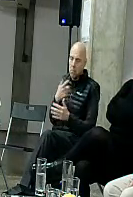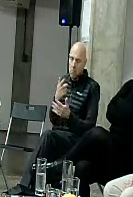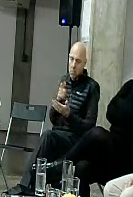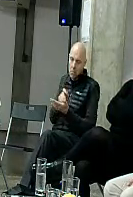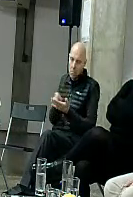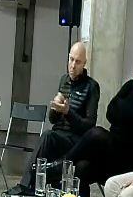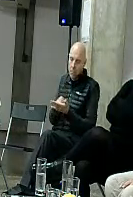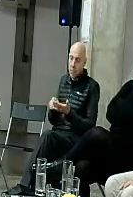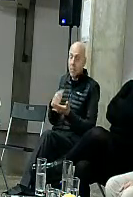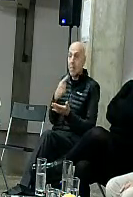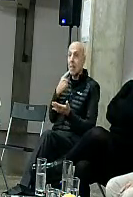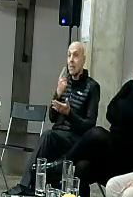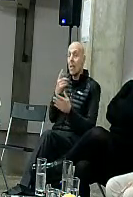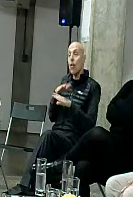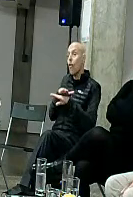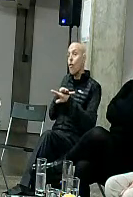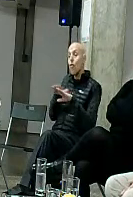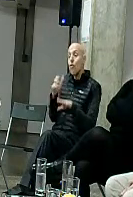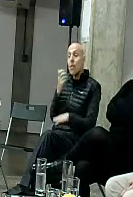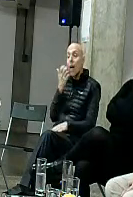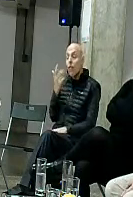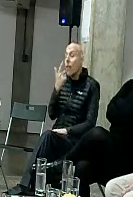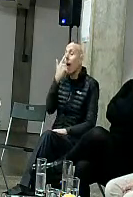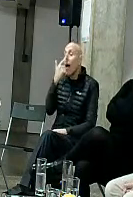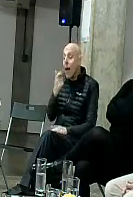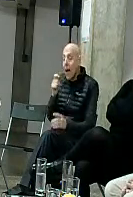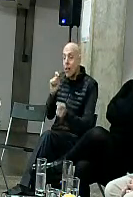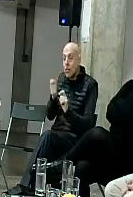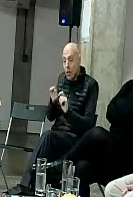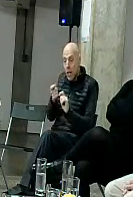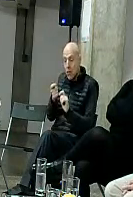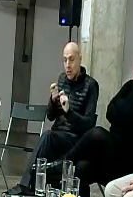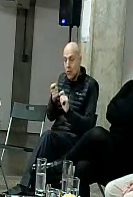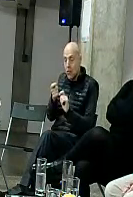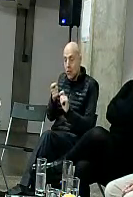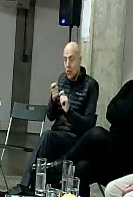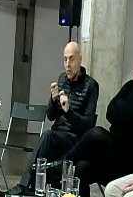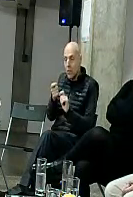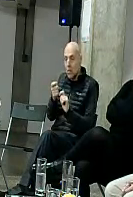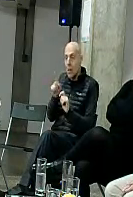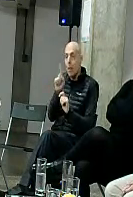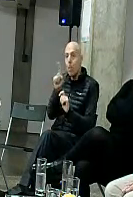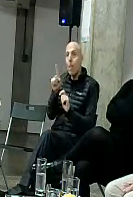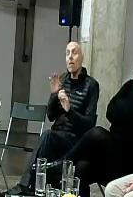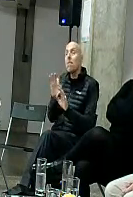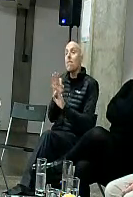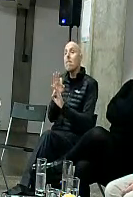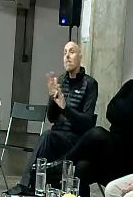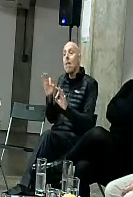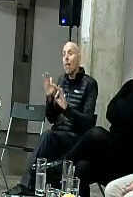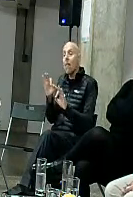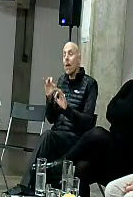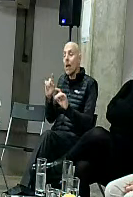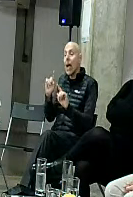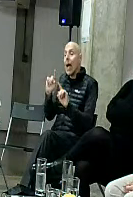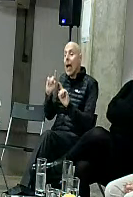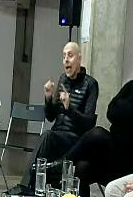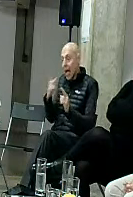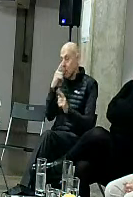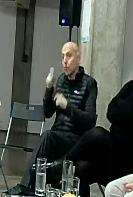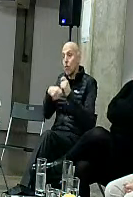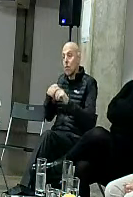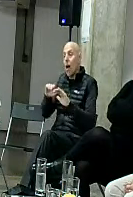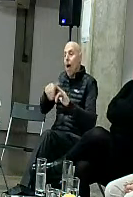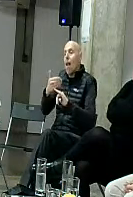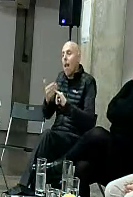said not everything can be changed that is faced, but nothing can be changed unless it's faced. And